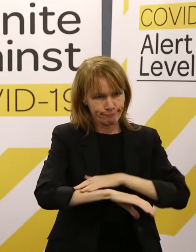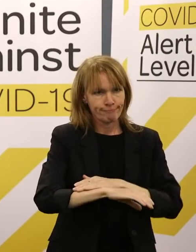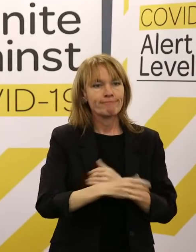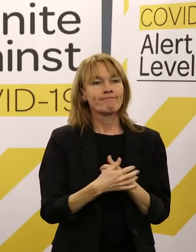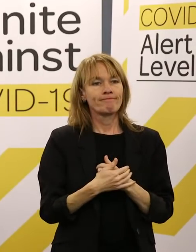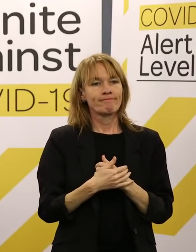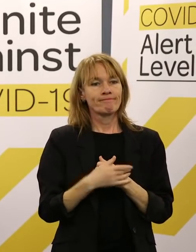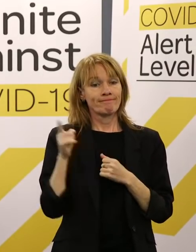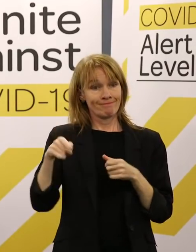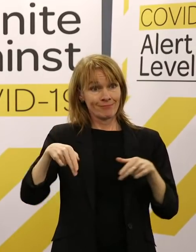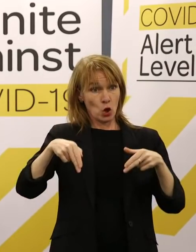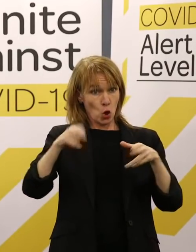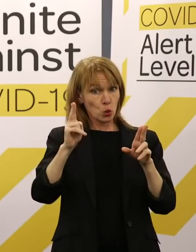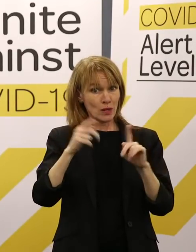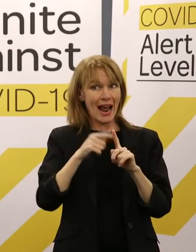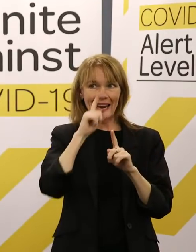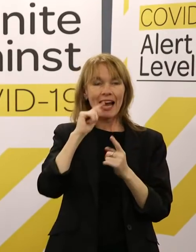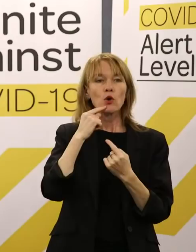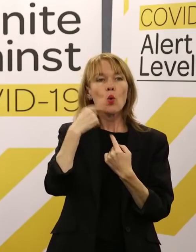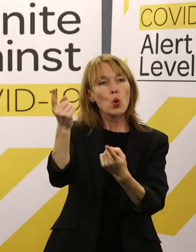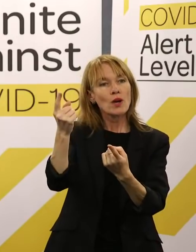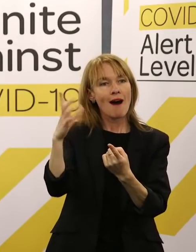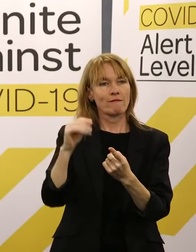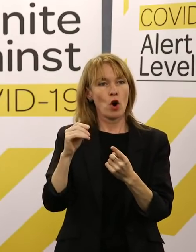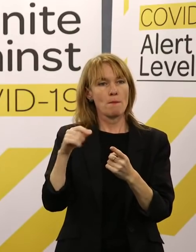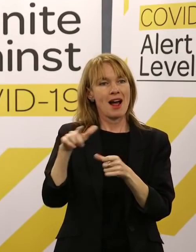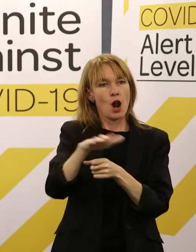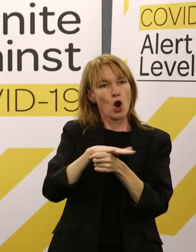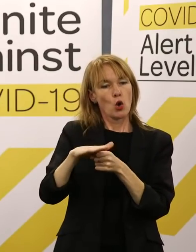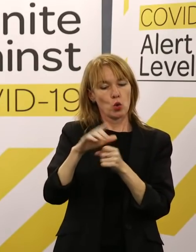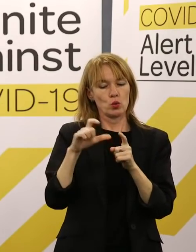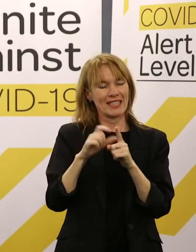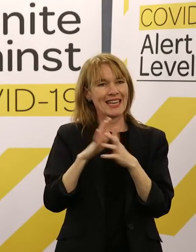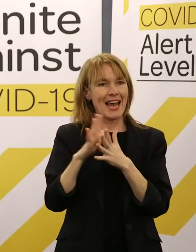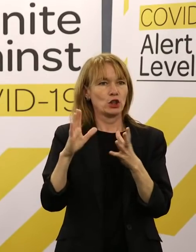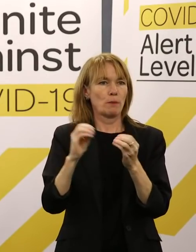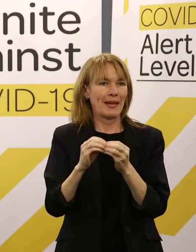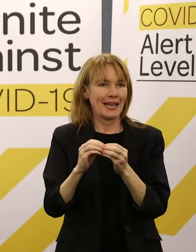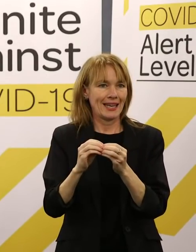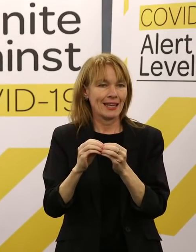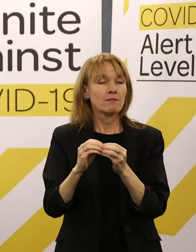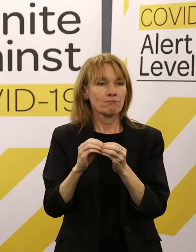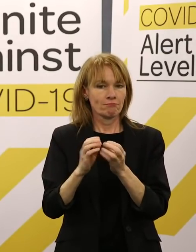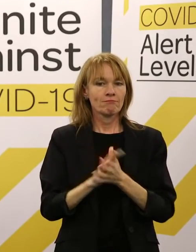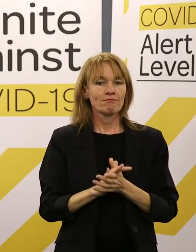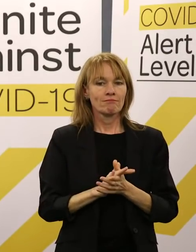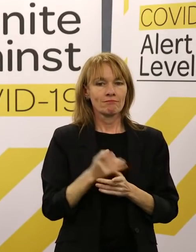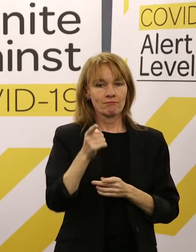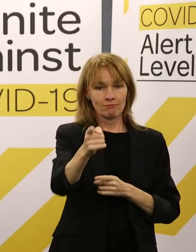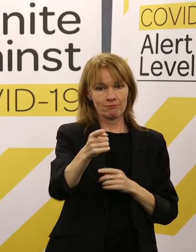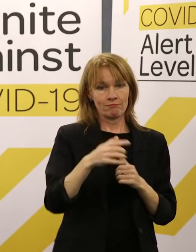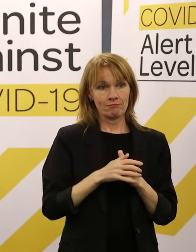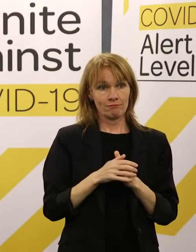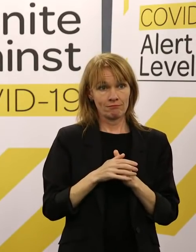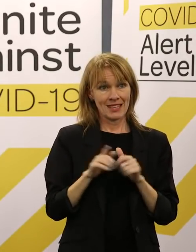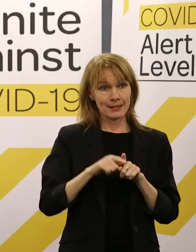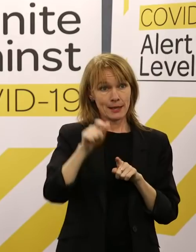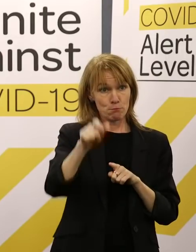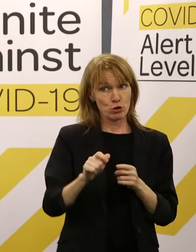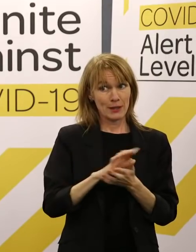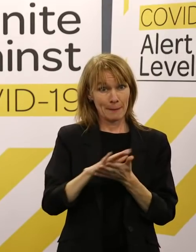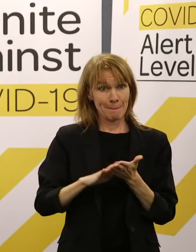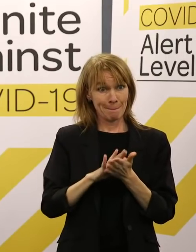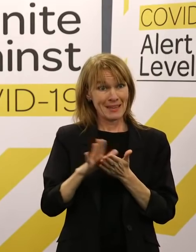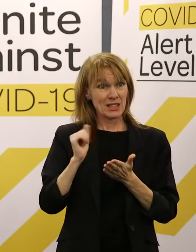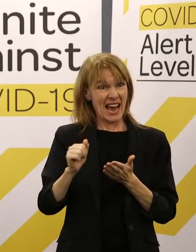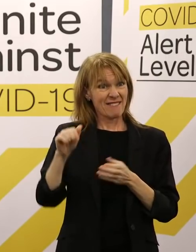are able to access it through the local district health board, so we've got good mechanisms in place for that to happen. So it's the national stockpile that is essentially... Yeah,